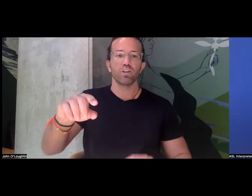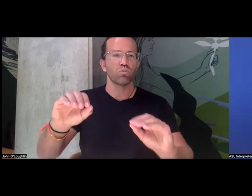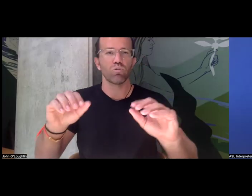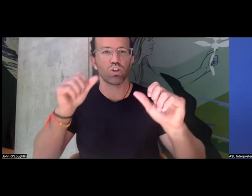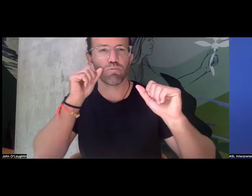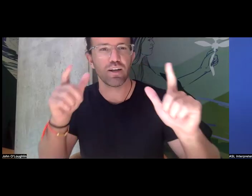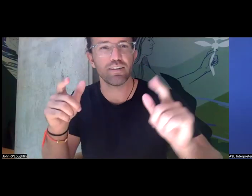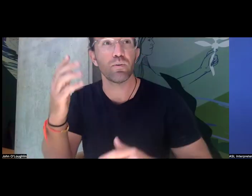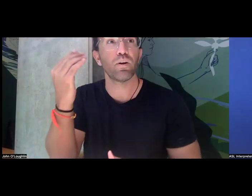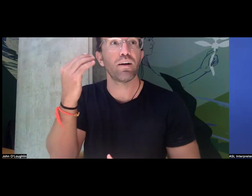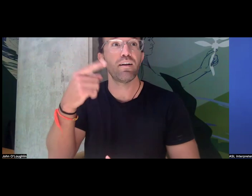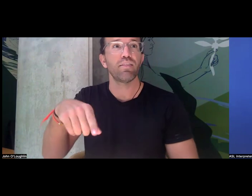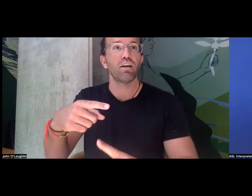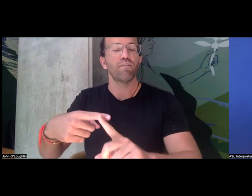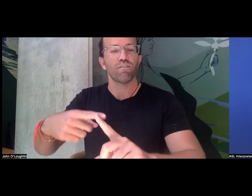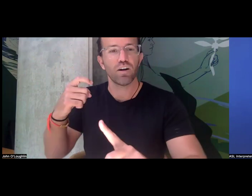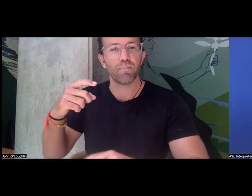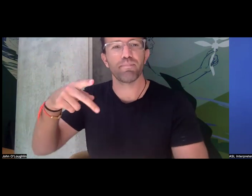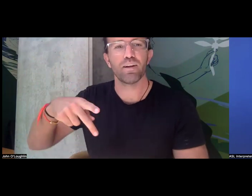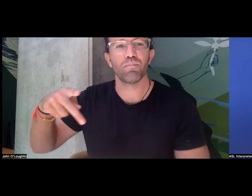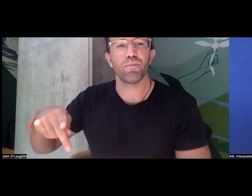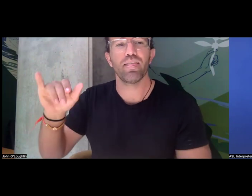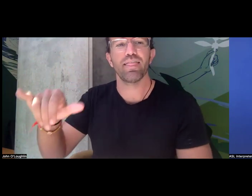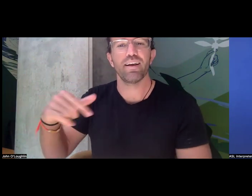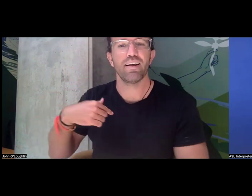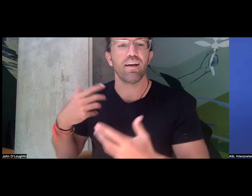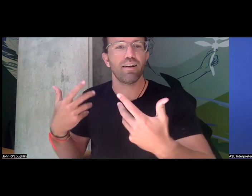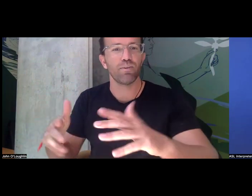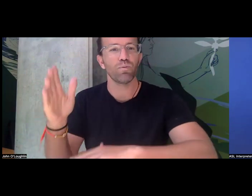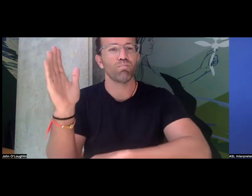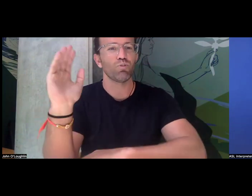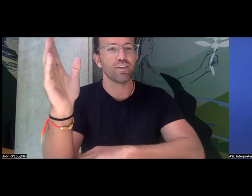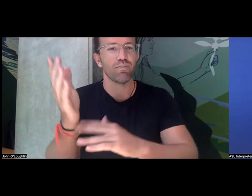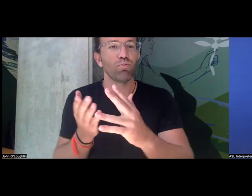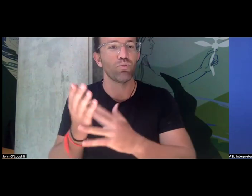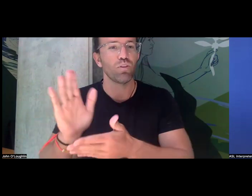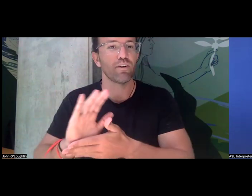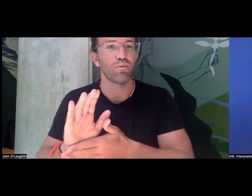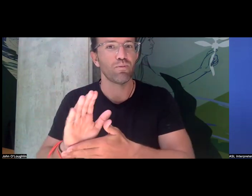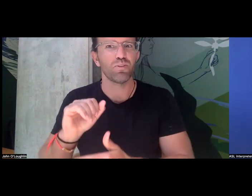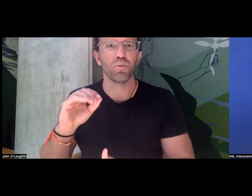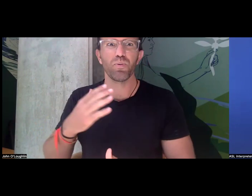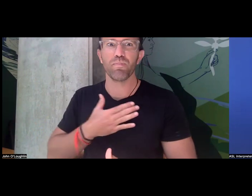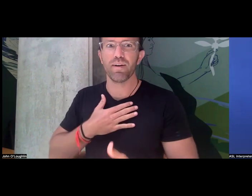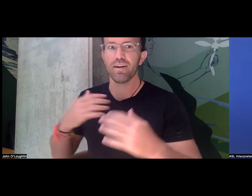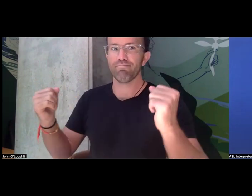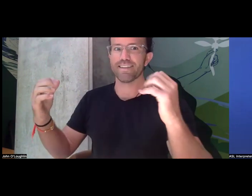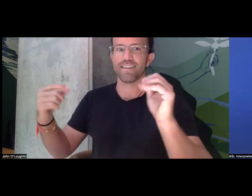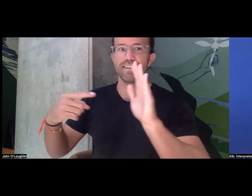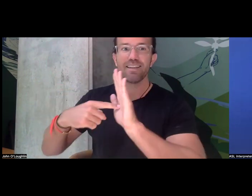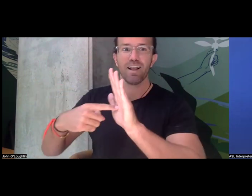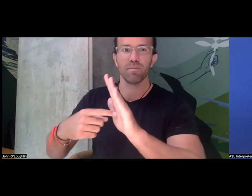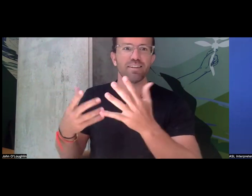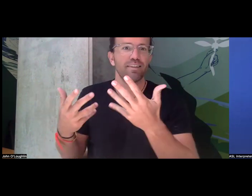One second. So no surprises, really. This comes from the PowerPoint that I already presented on through